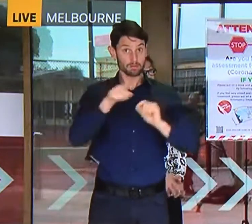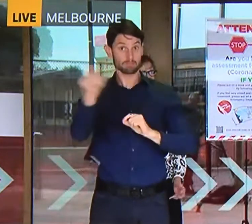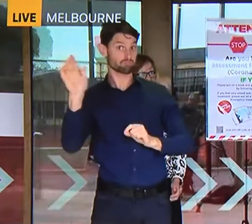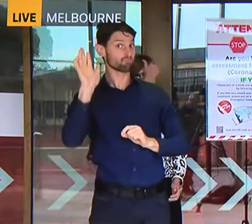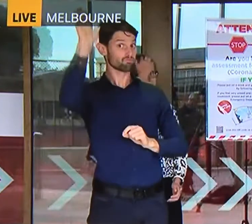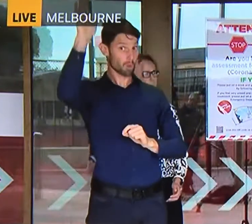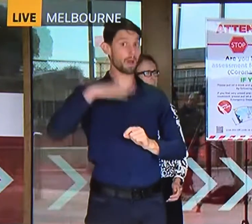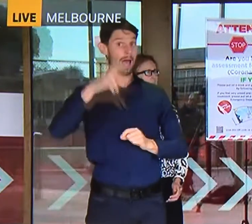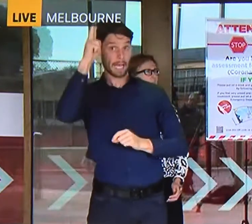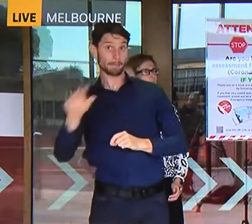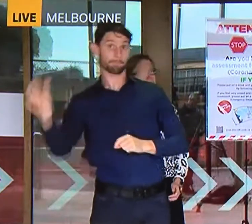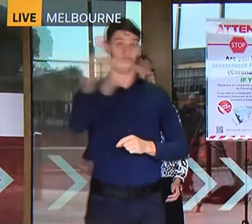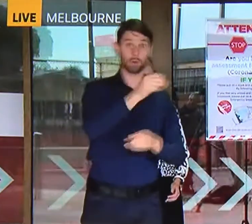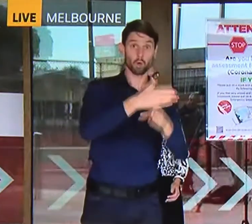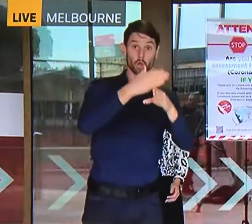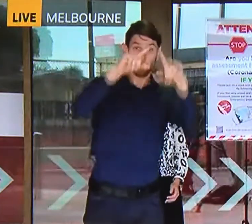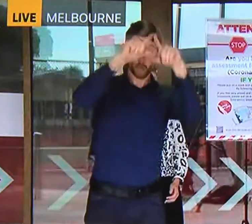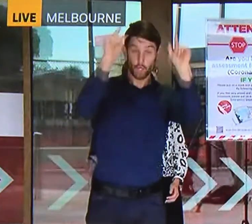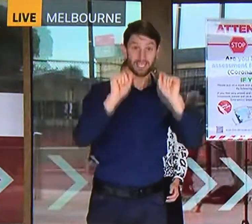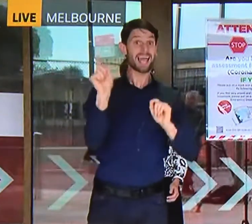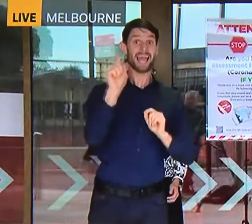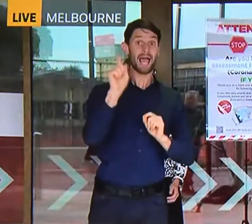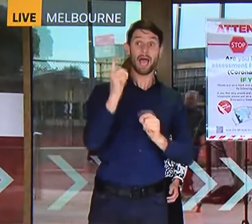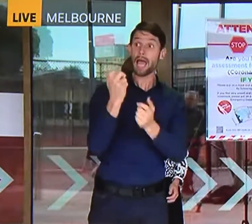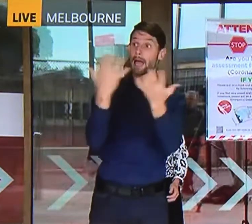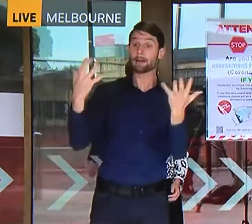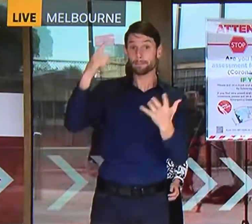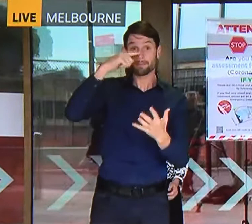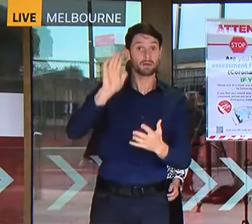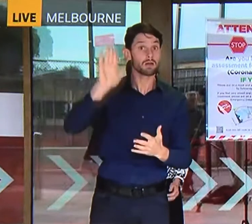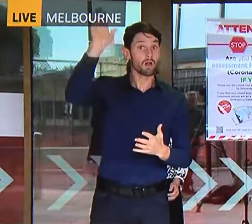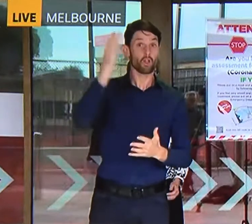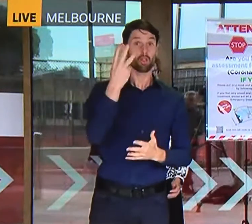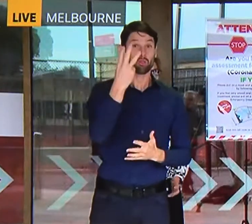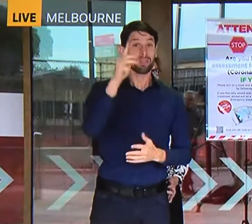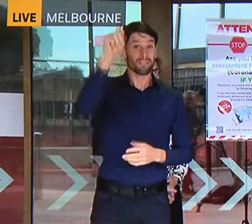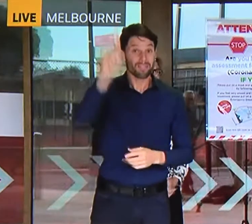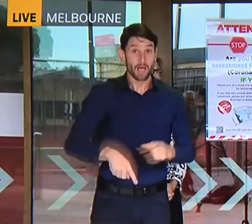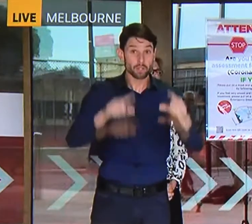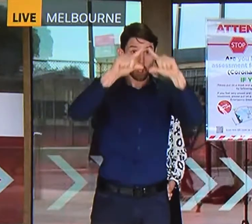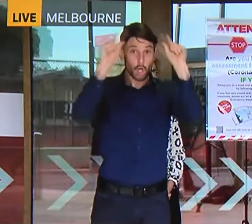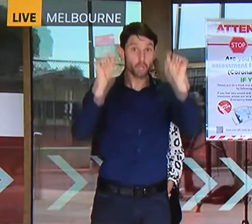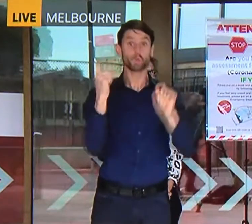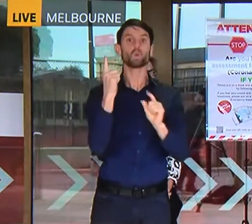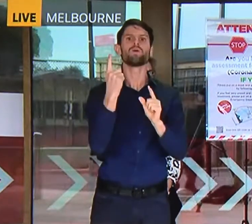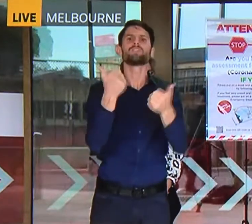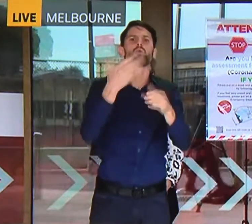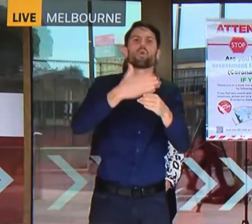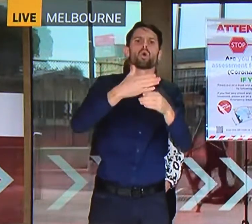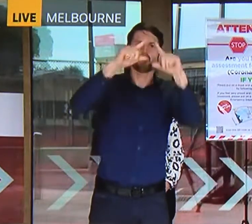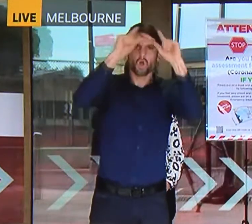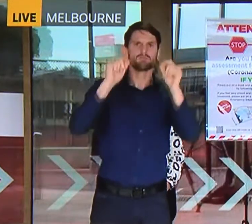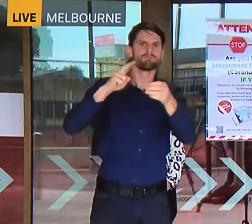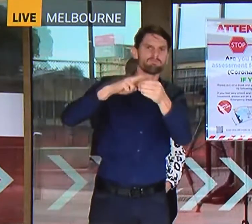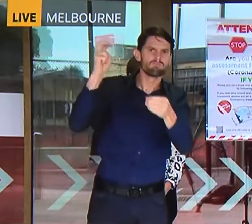back. She's just advised me that that number has grown to 3,000 nurses and is growing each and every day. So